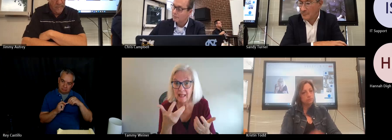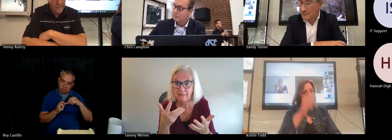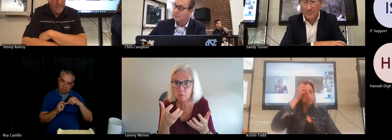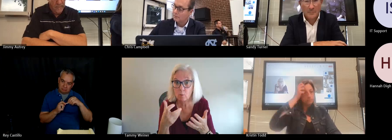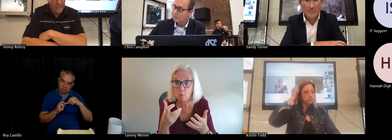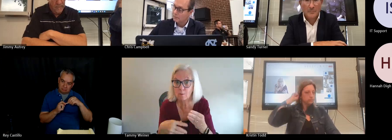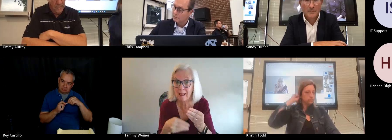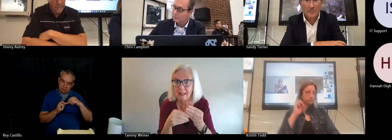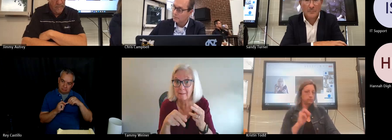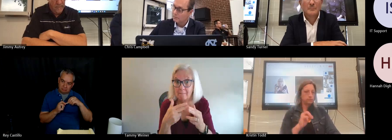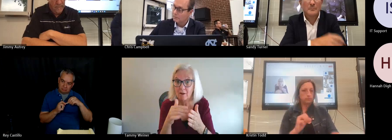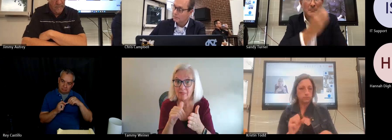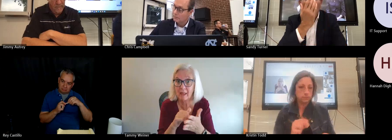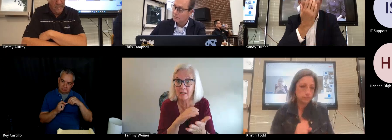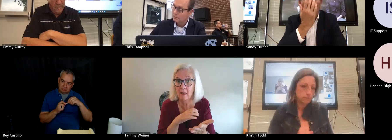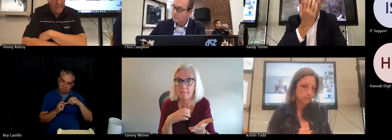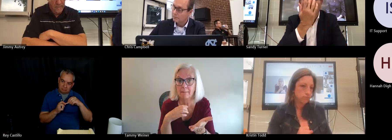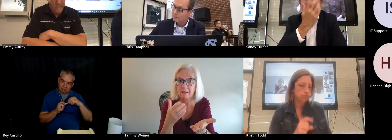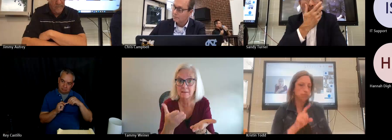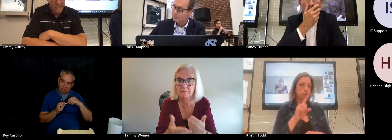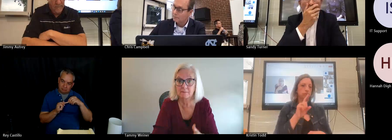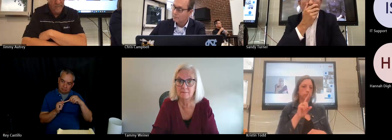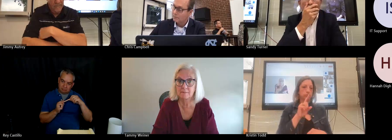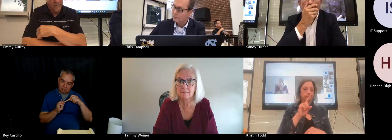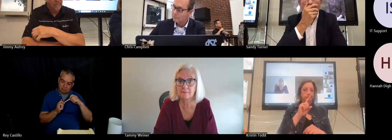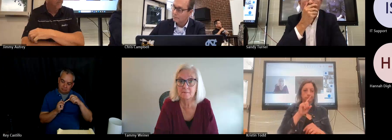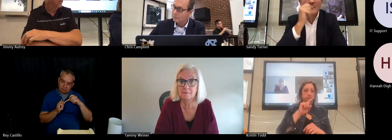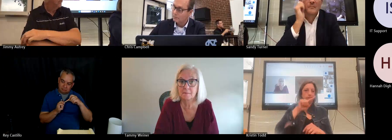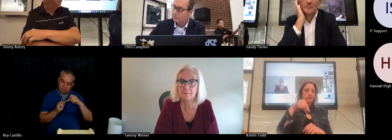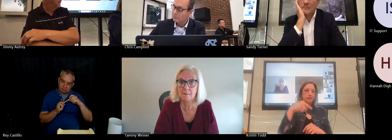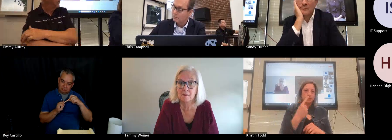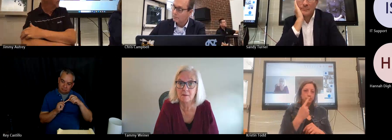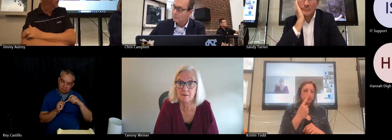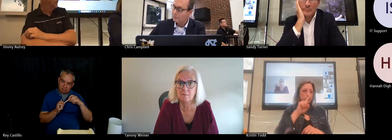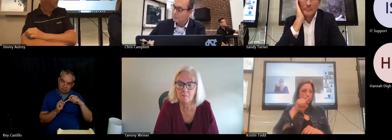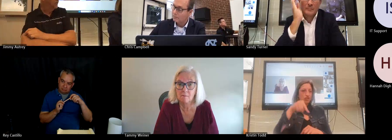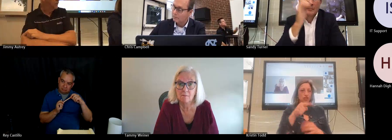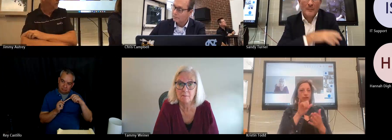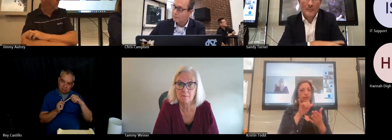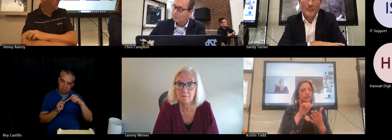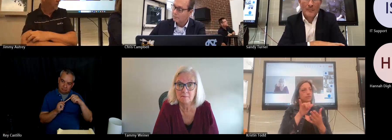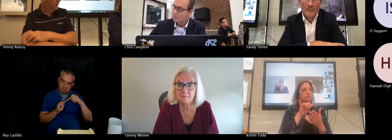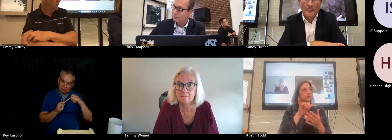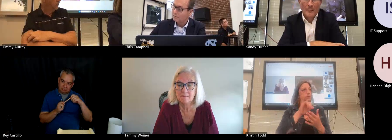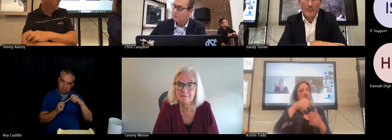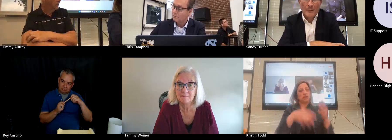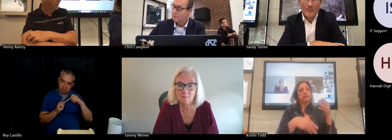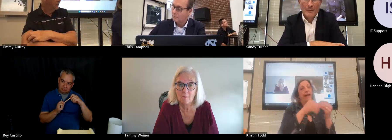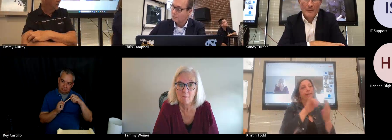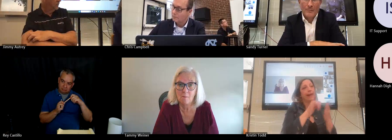So, Dr. Todd, do you want to add anything else about what we've been doing so far?